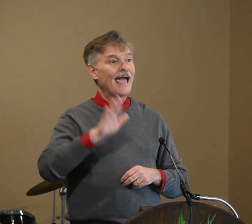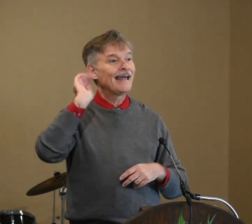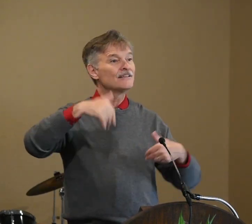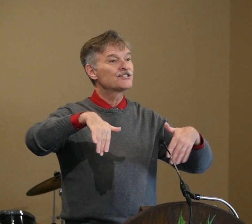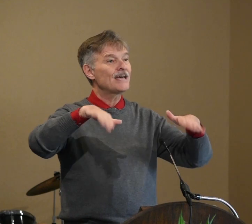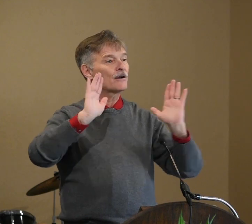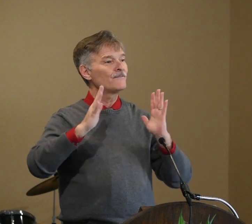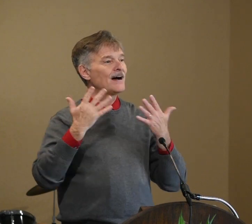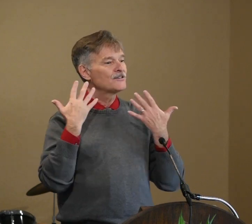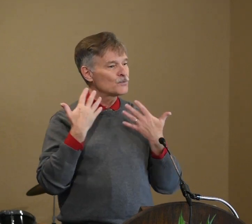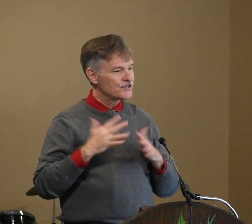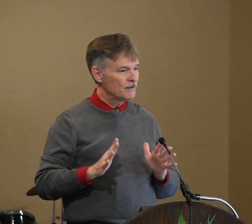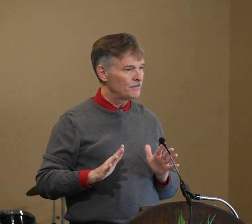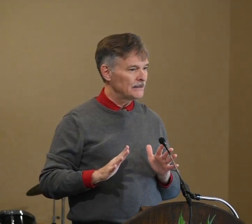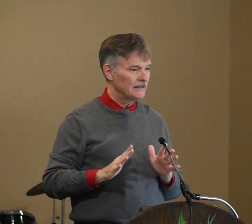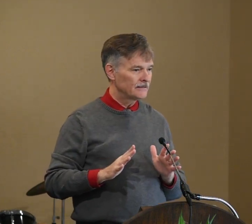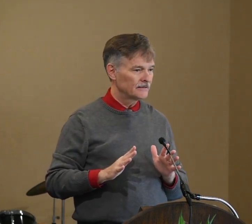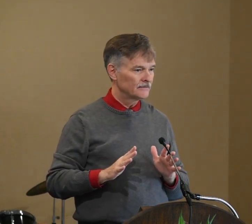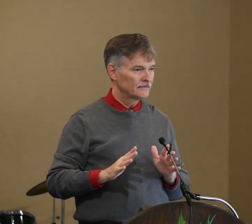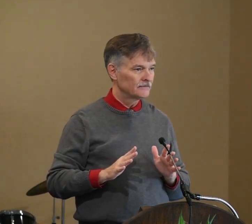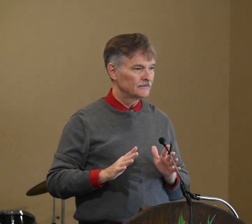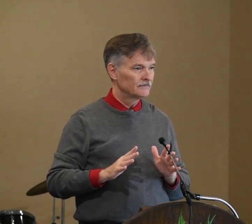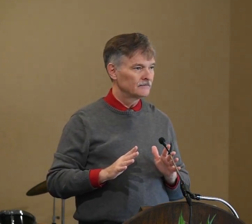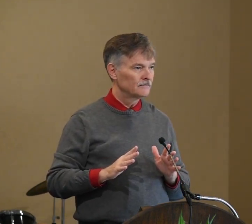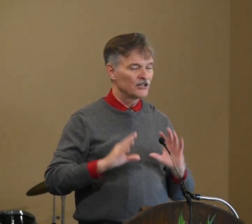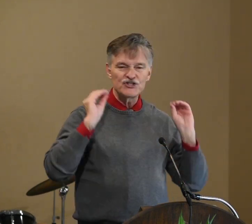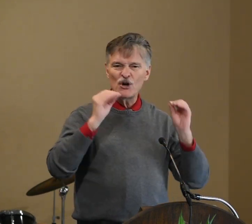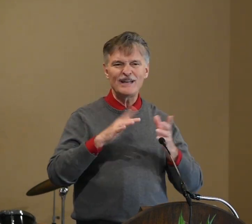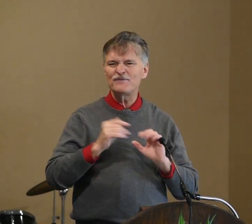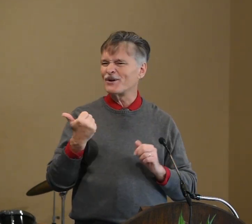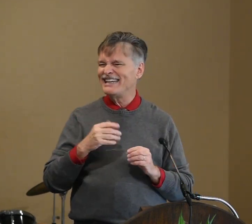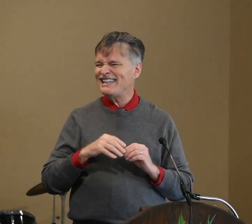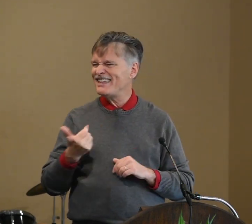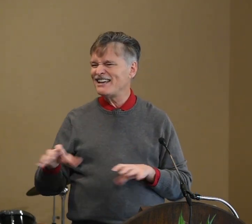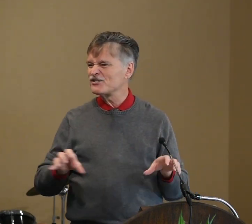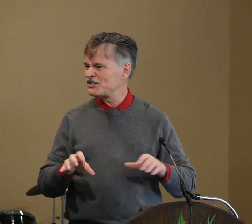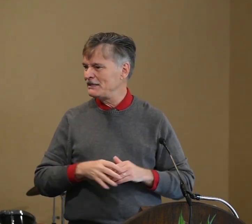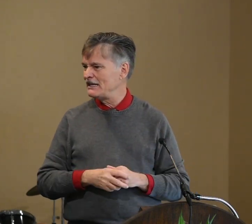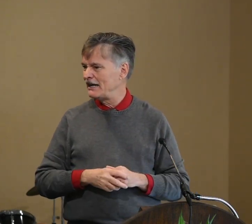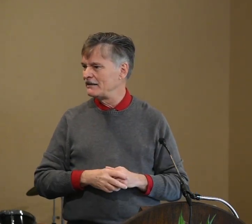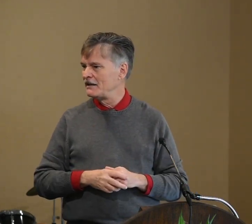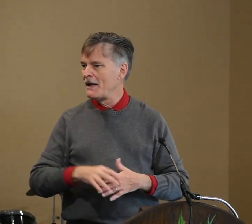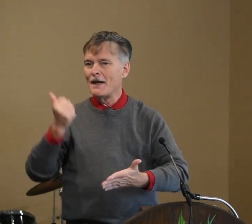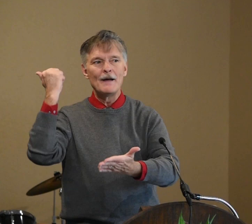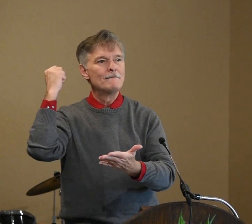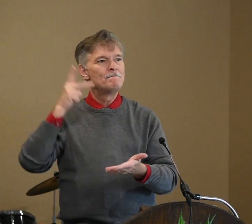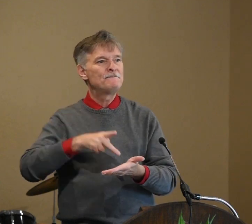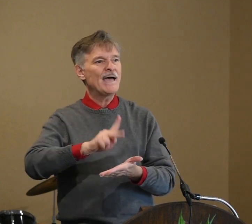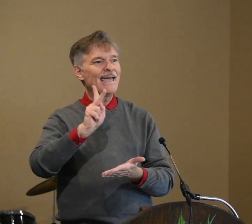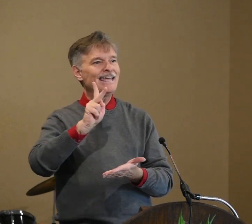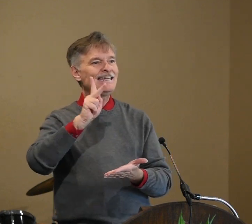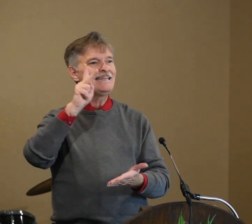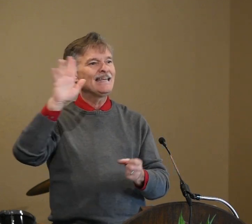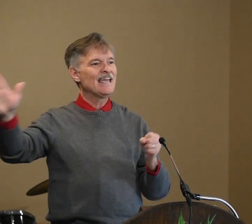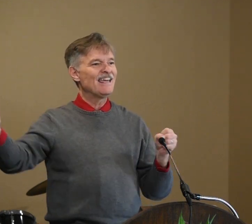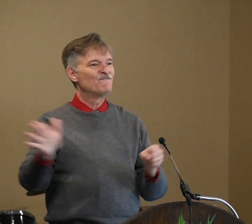And his sacrifice was complete. There's no need for anything else to be done. Paid in